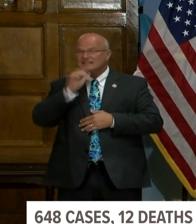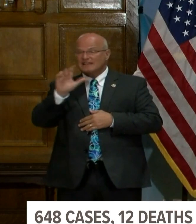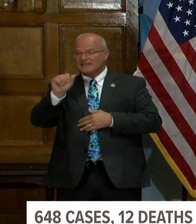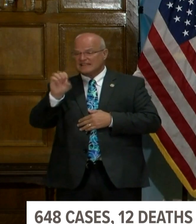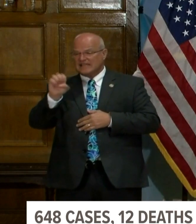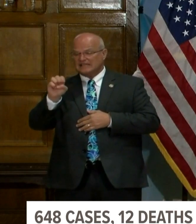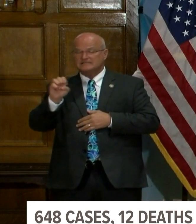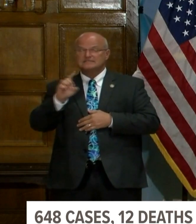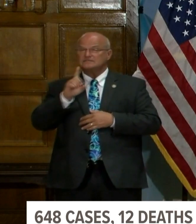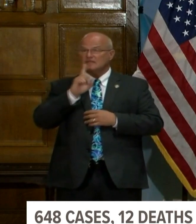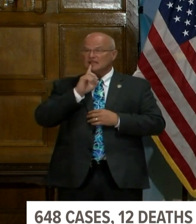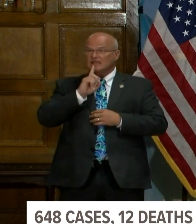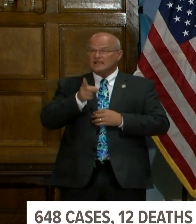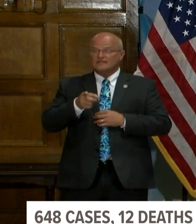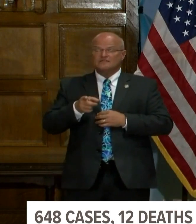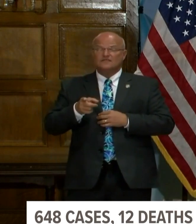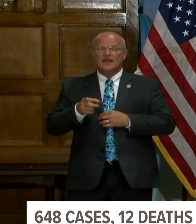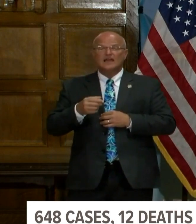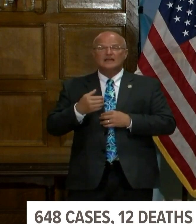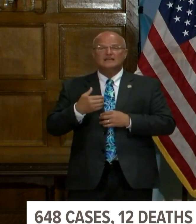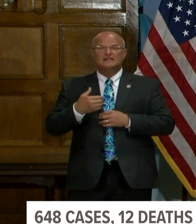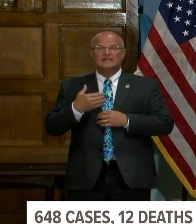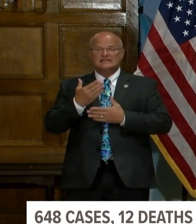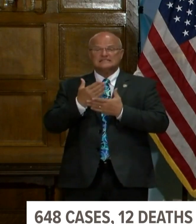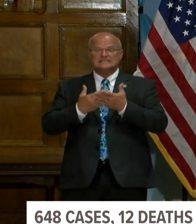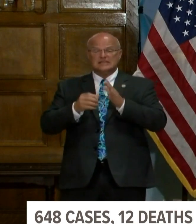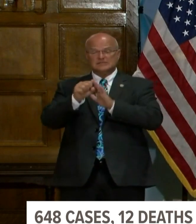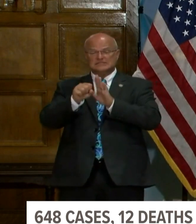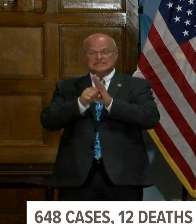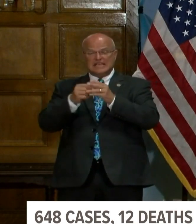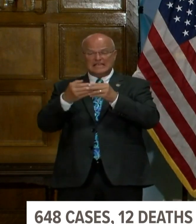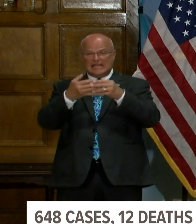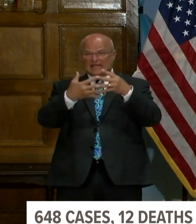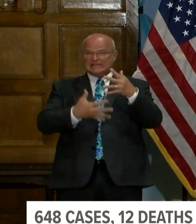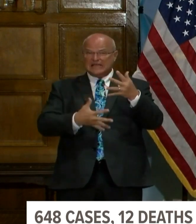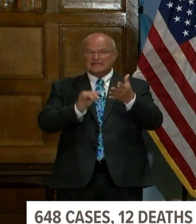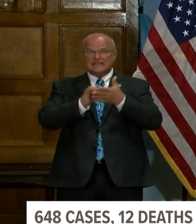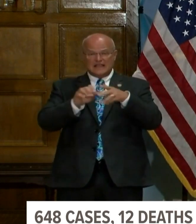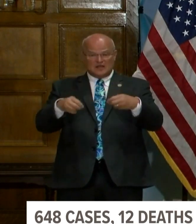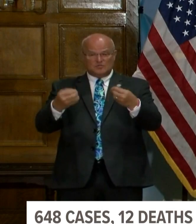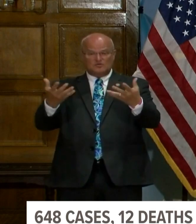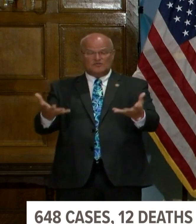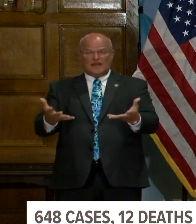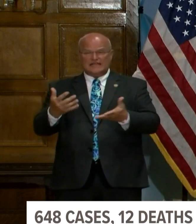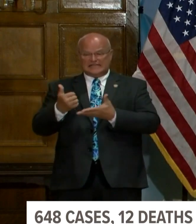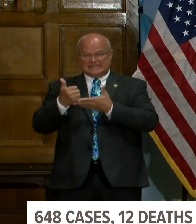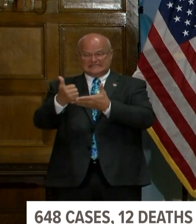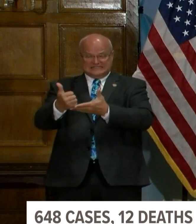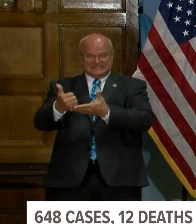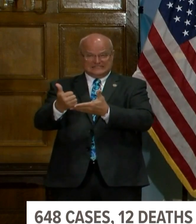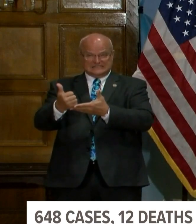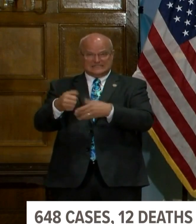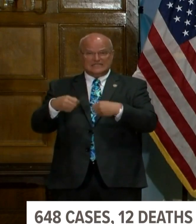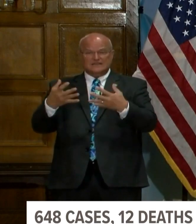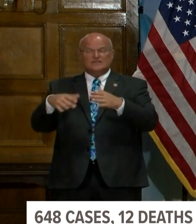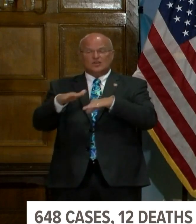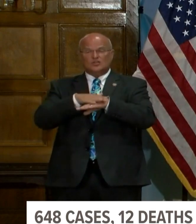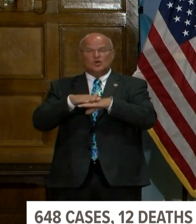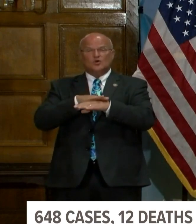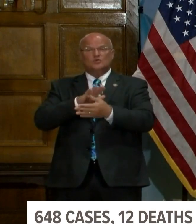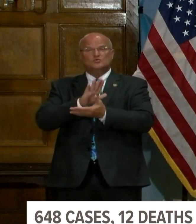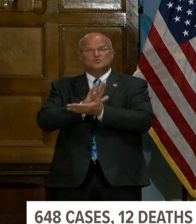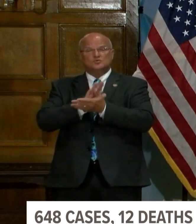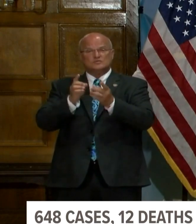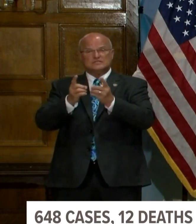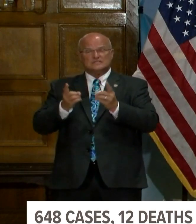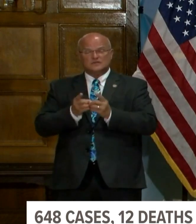case. In fact, there's some state guidelines that are provided and assistance that's provided to the local school